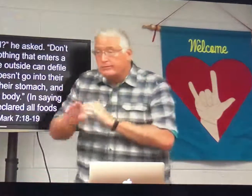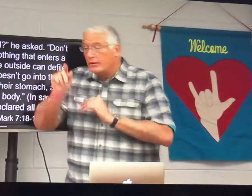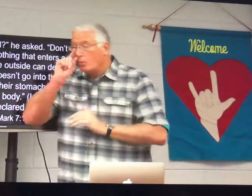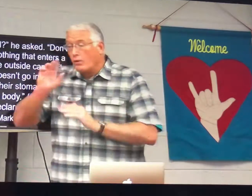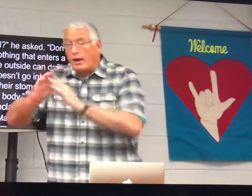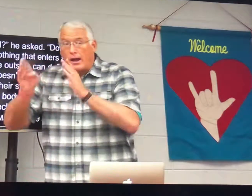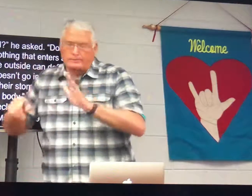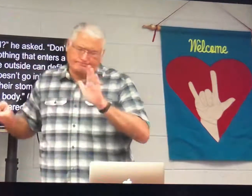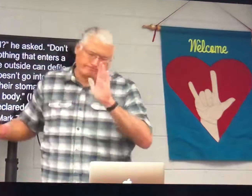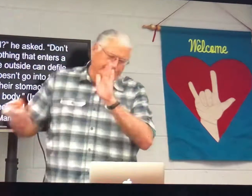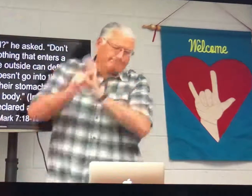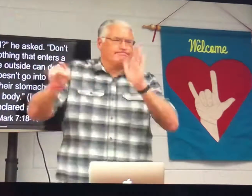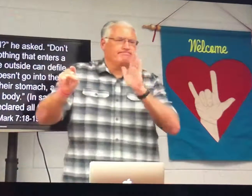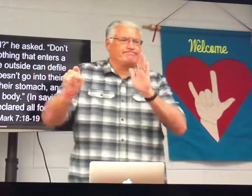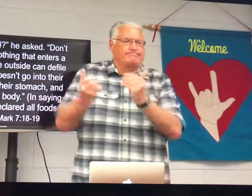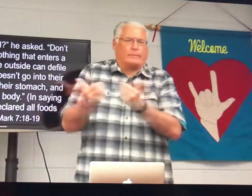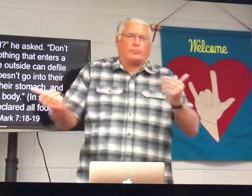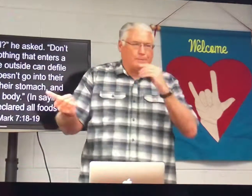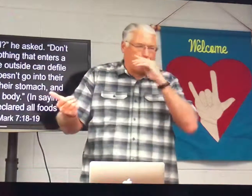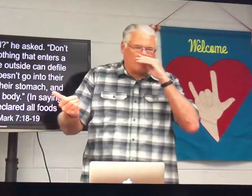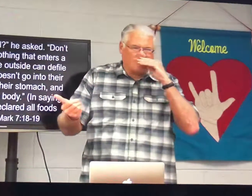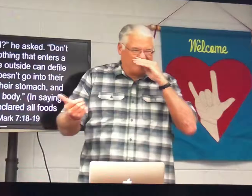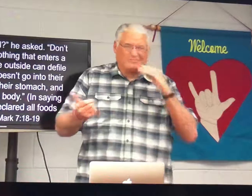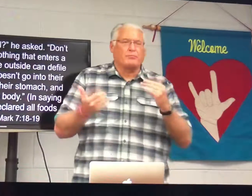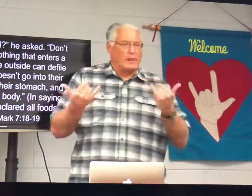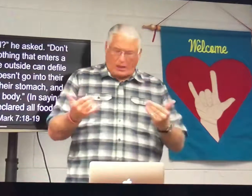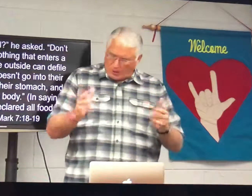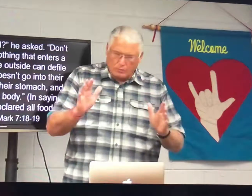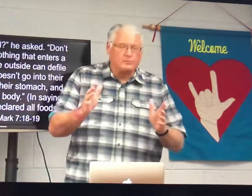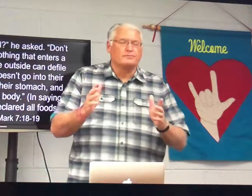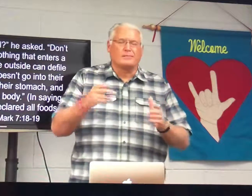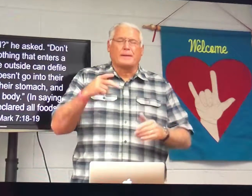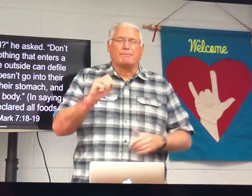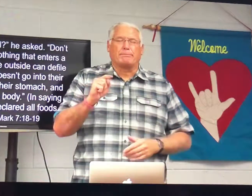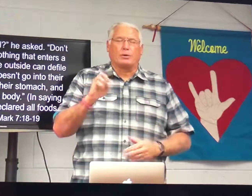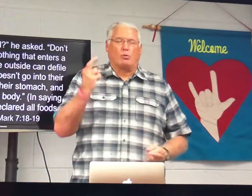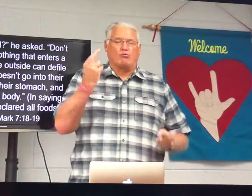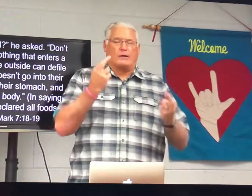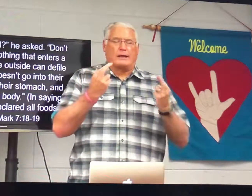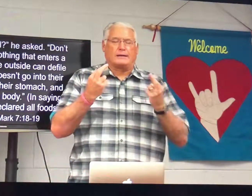So with one away, Chris Davis will stroll to the plate.